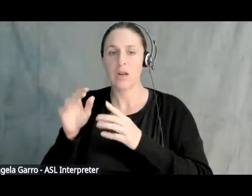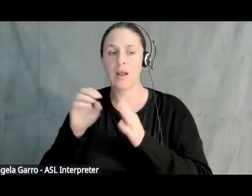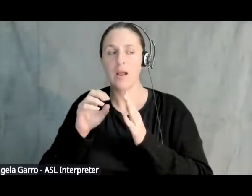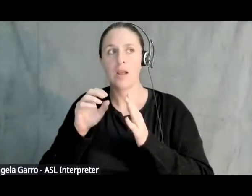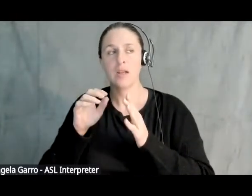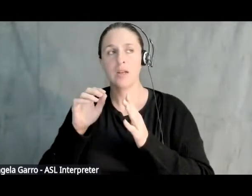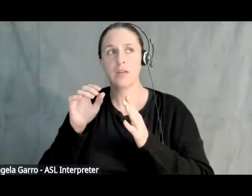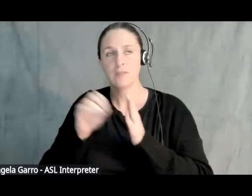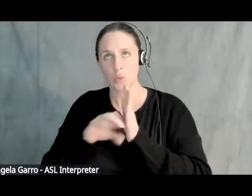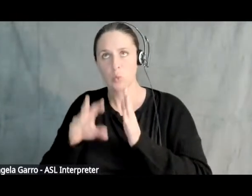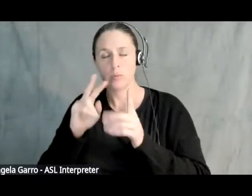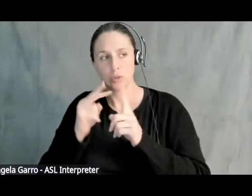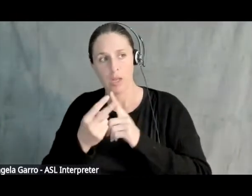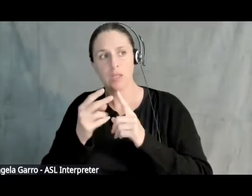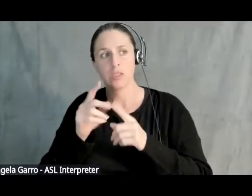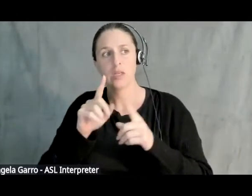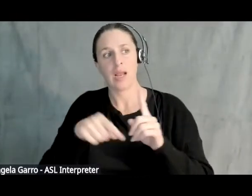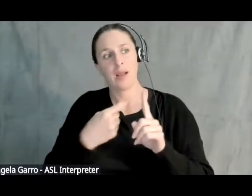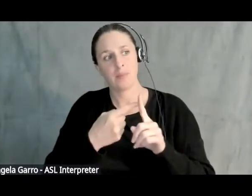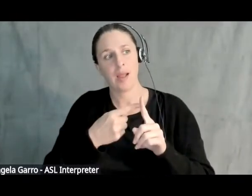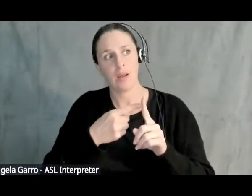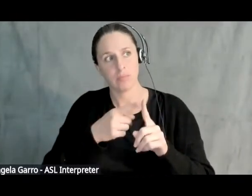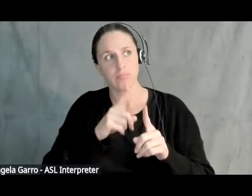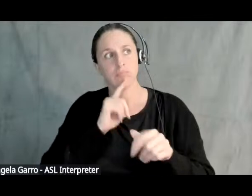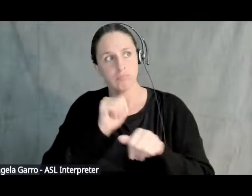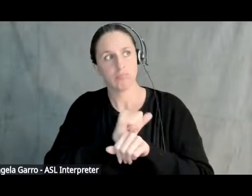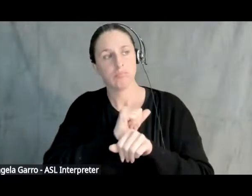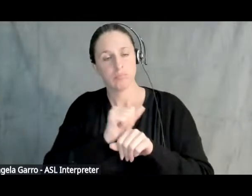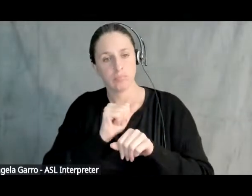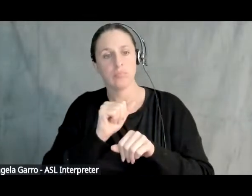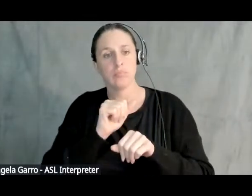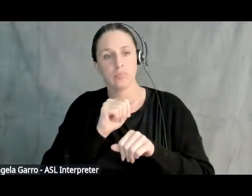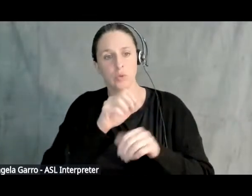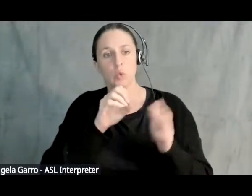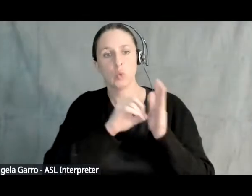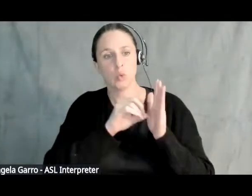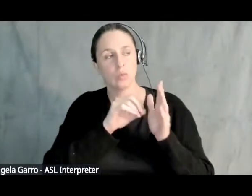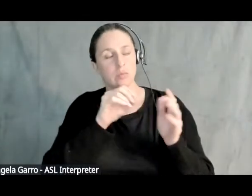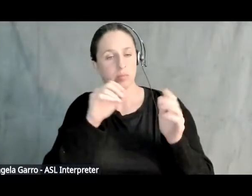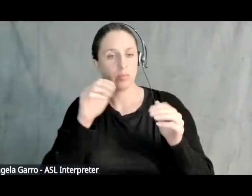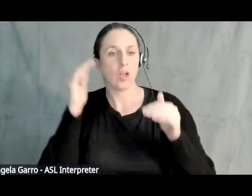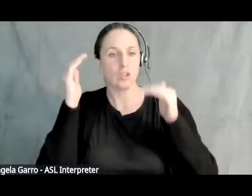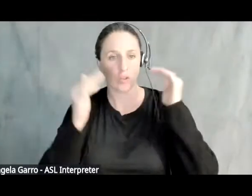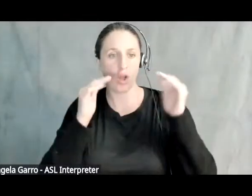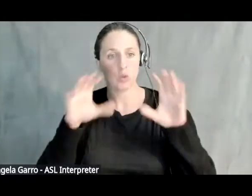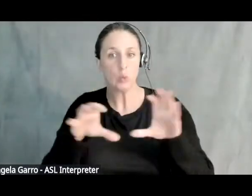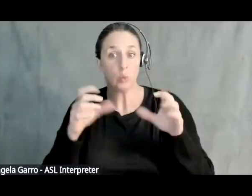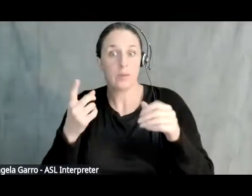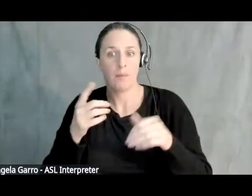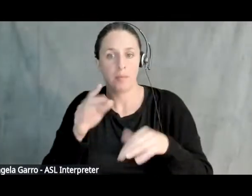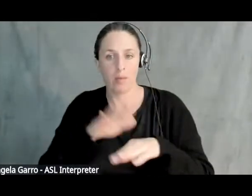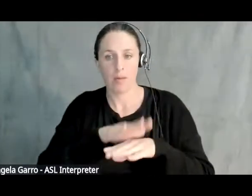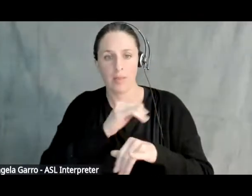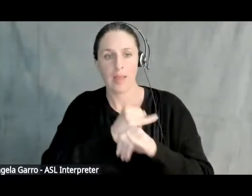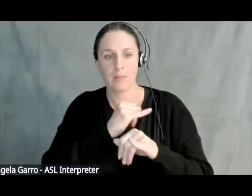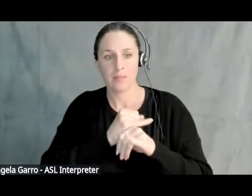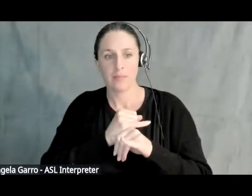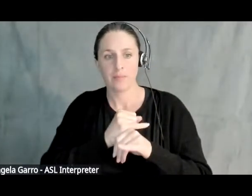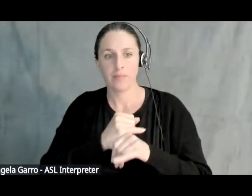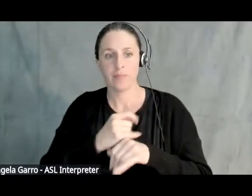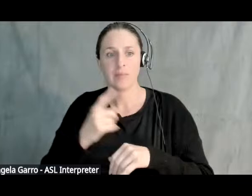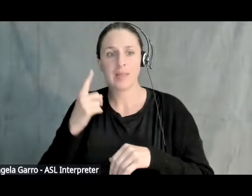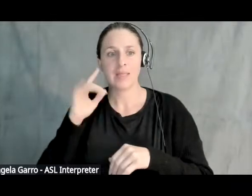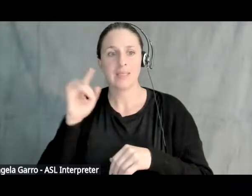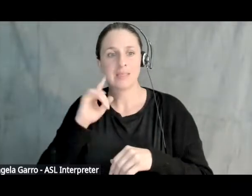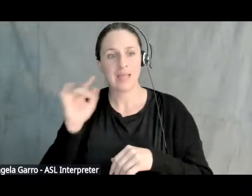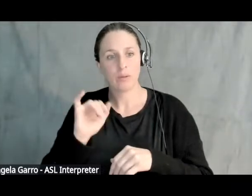something about hate speech on their campus. so that's, it sounds to me like deterrence